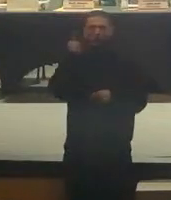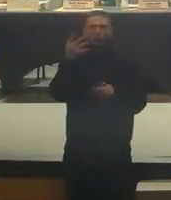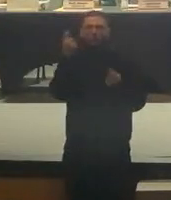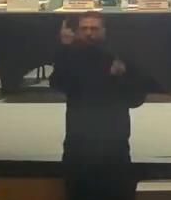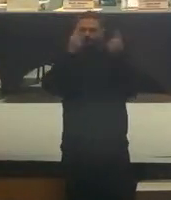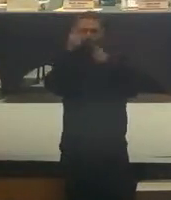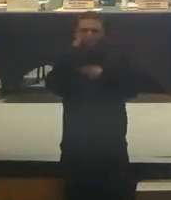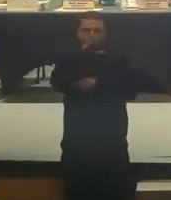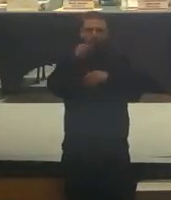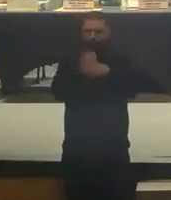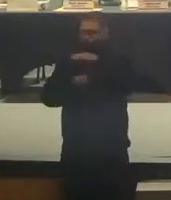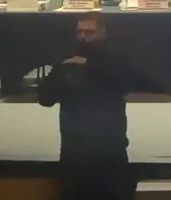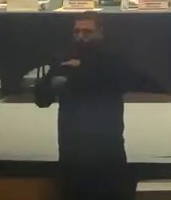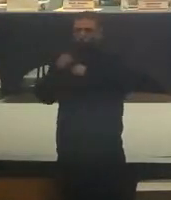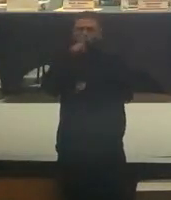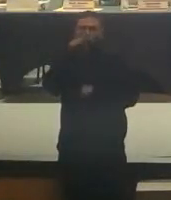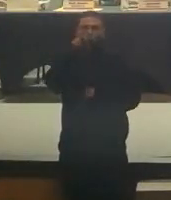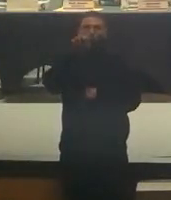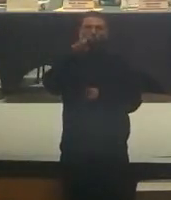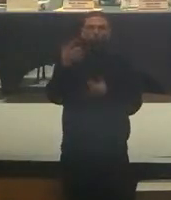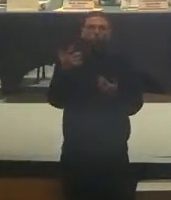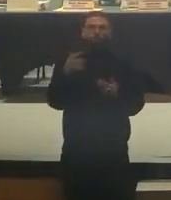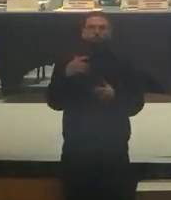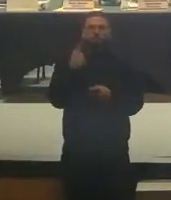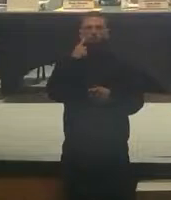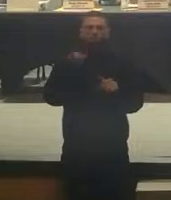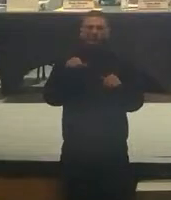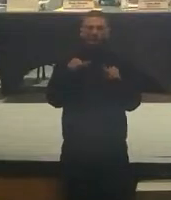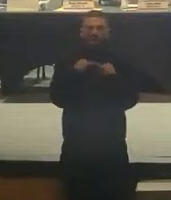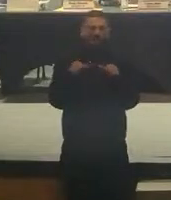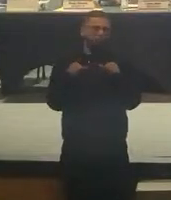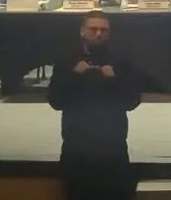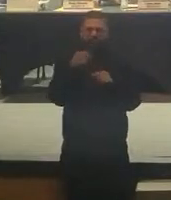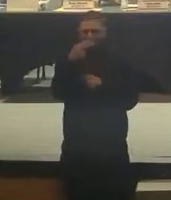Advisory Commission for Focus Area H1.